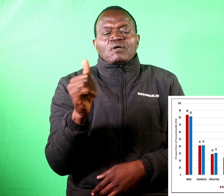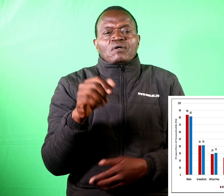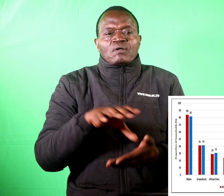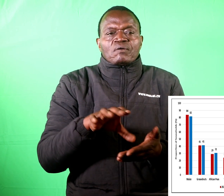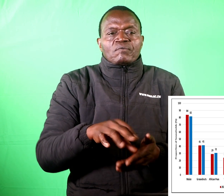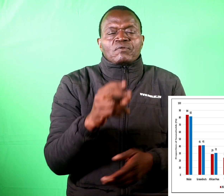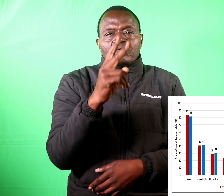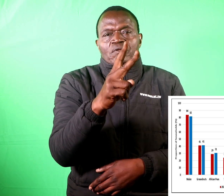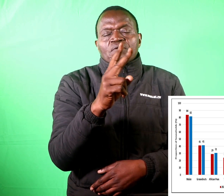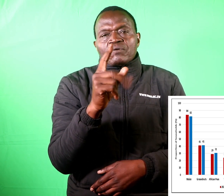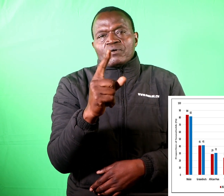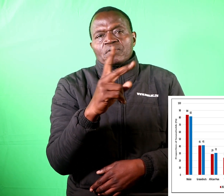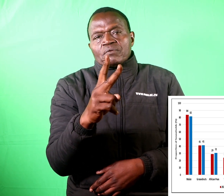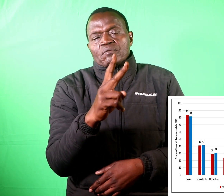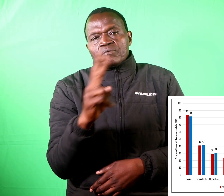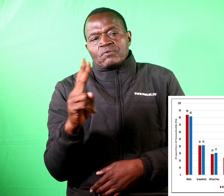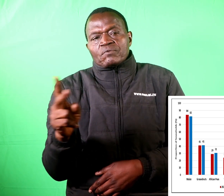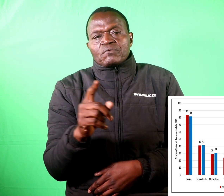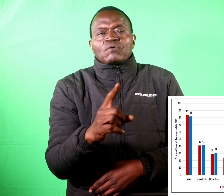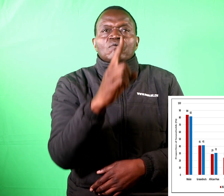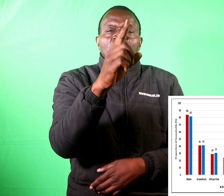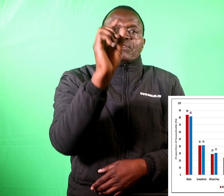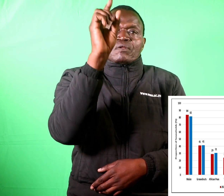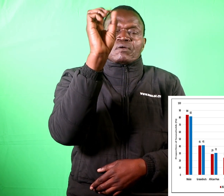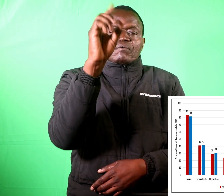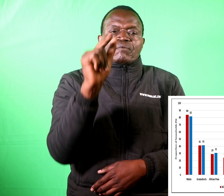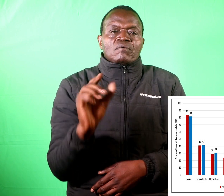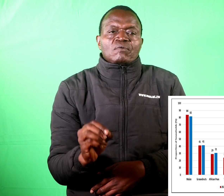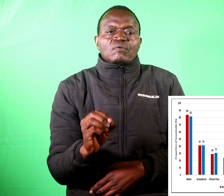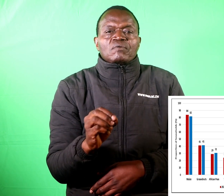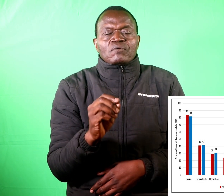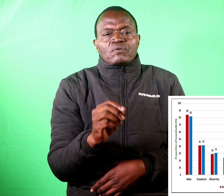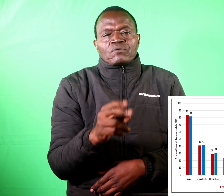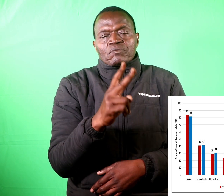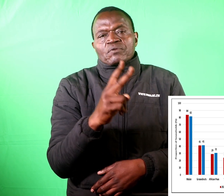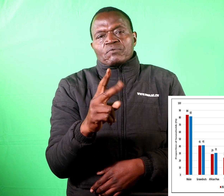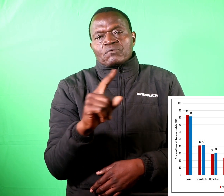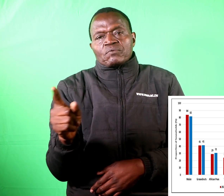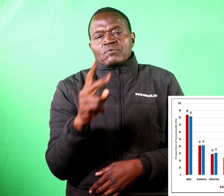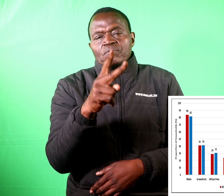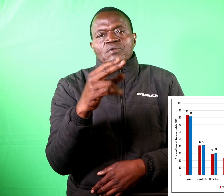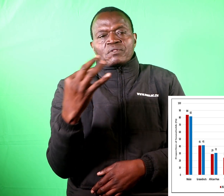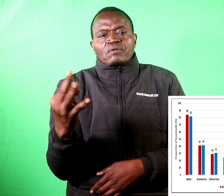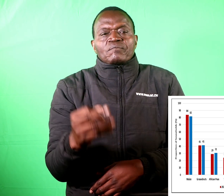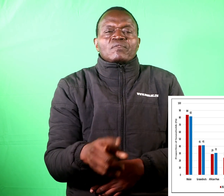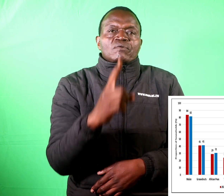2021 to 2022, 1%, 2022 to 2023, 1%.